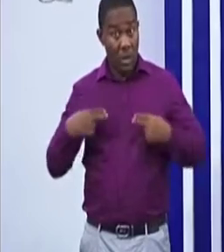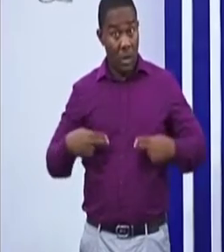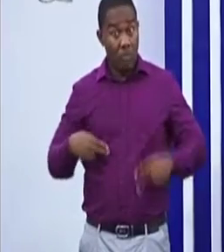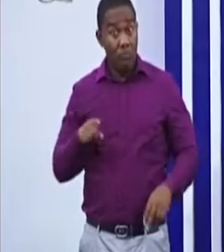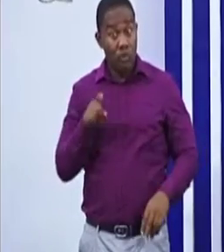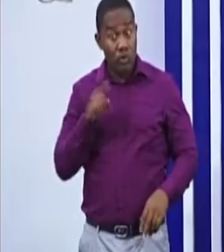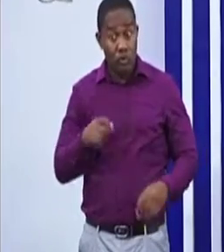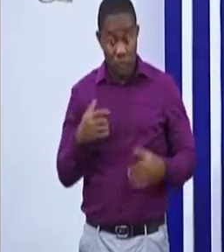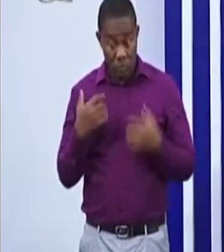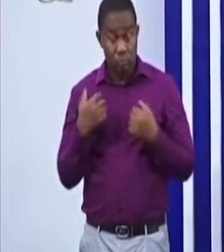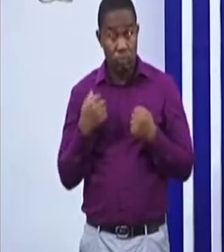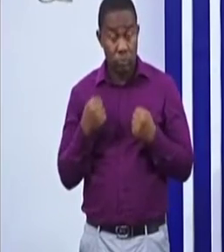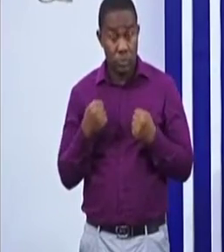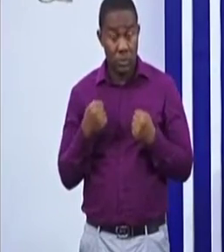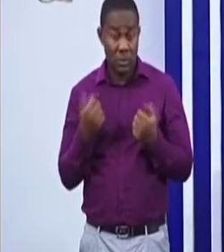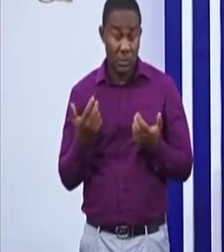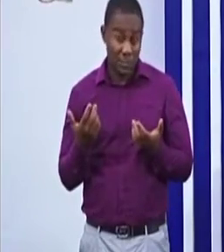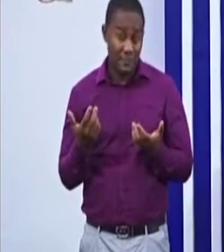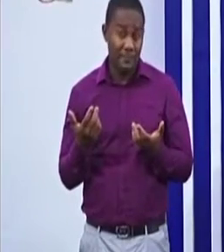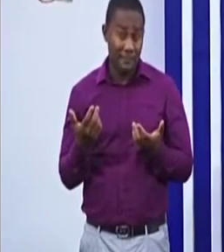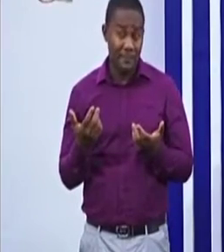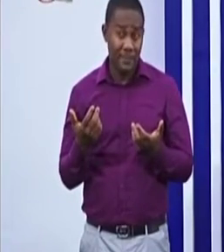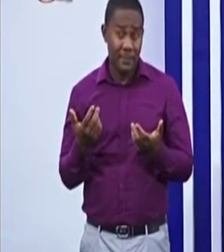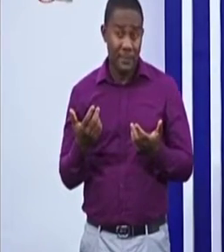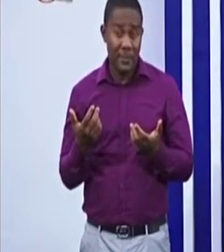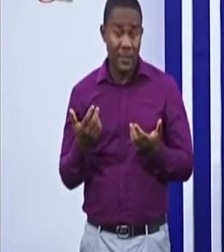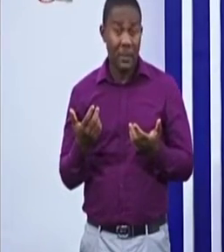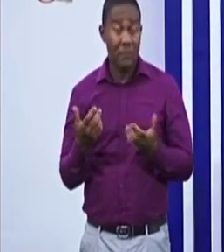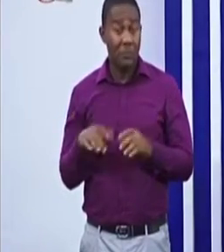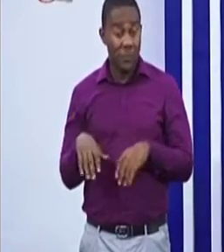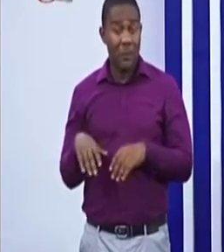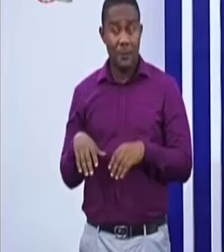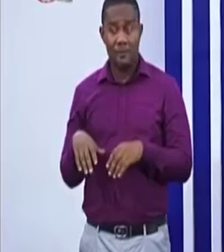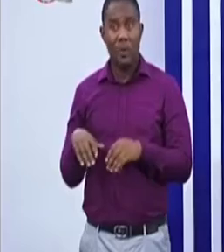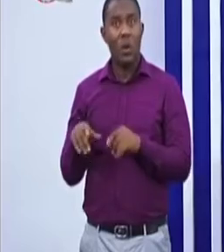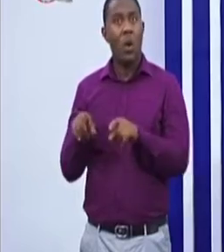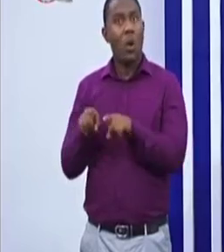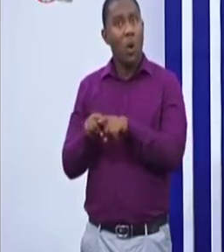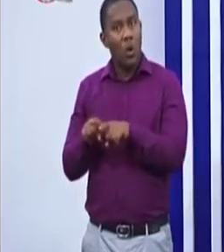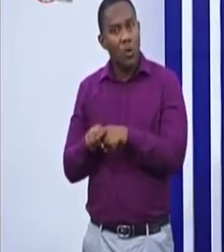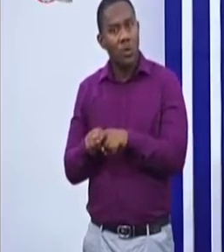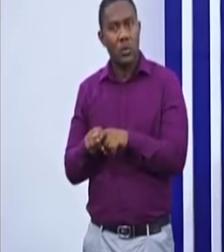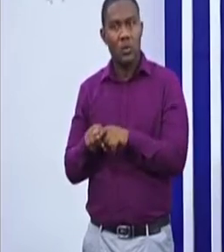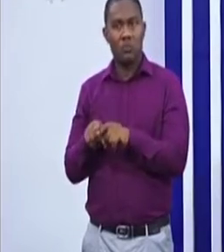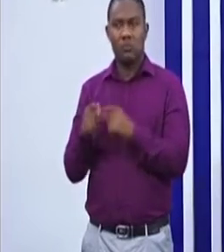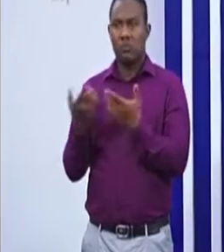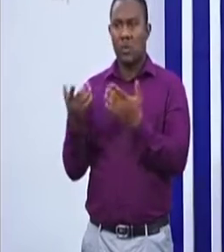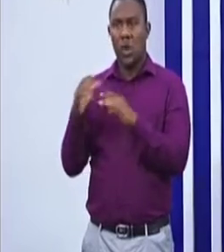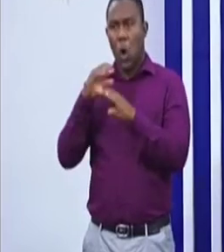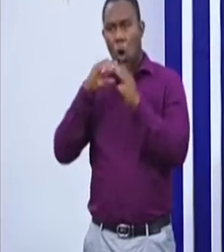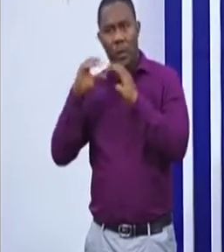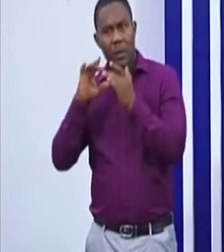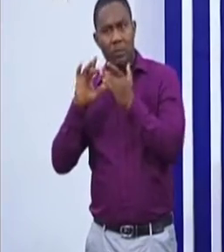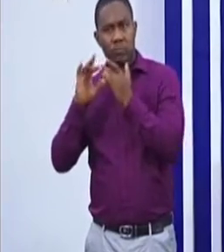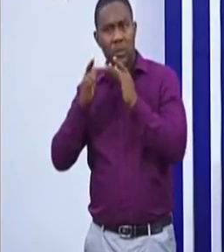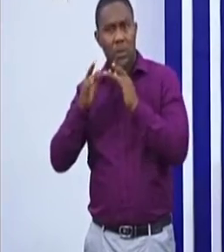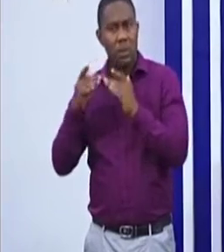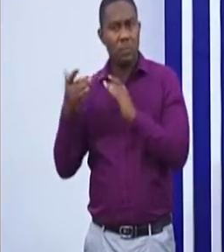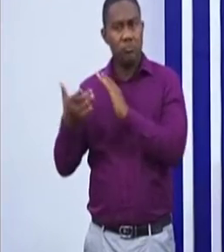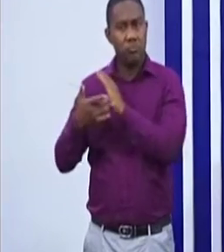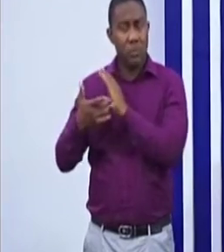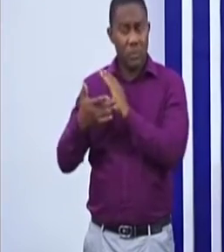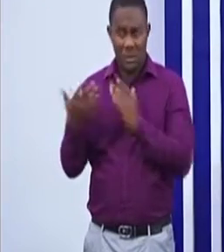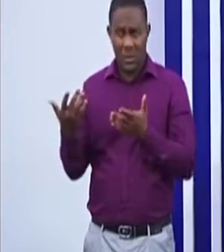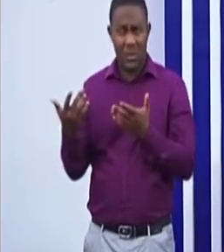ena yen abefo ntentan telecoms nhyehyɛ ne nso no so ye hyemu ekena se nipa na ntumi